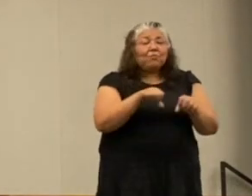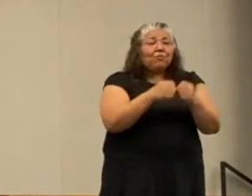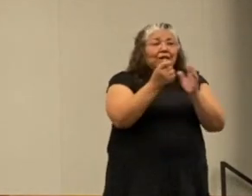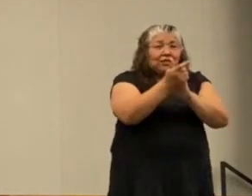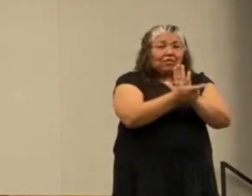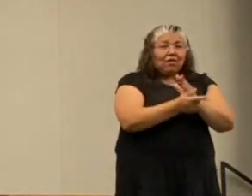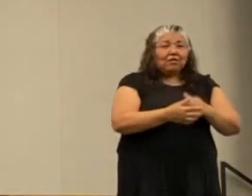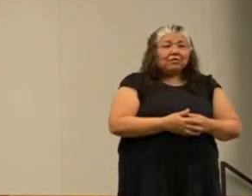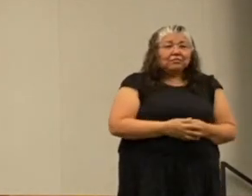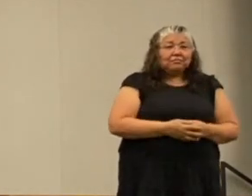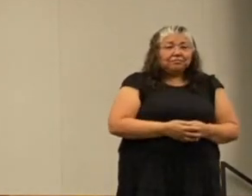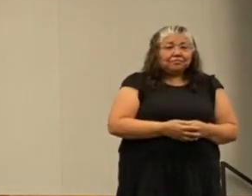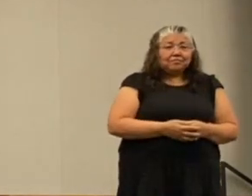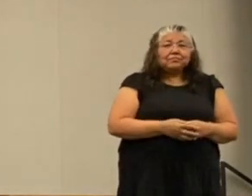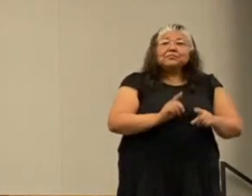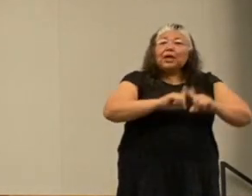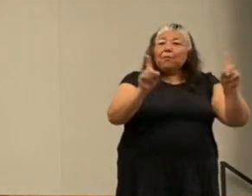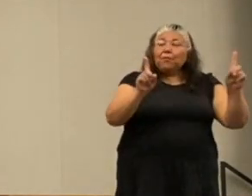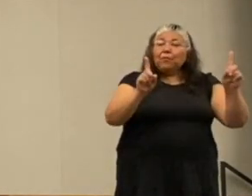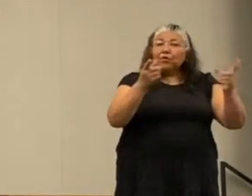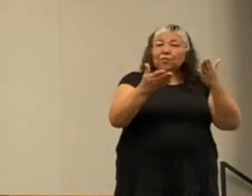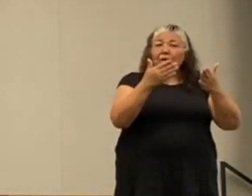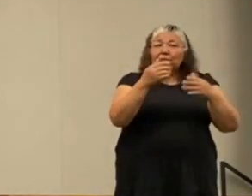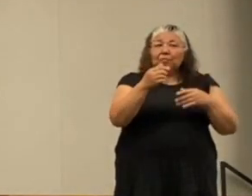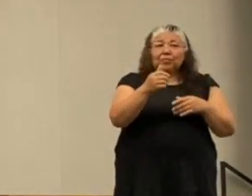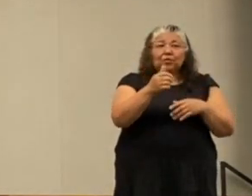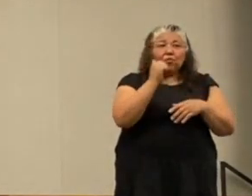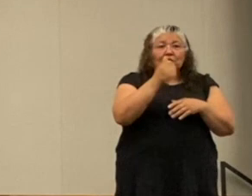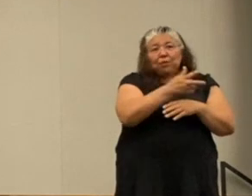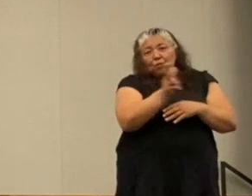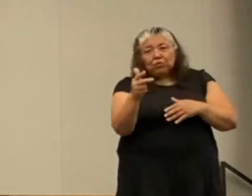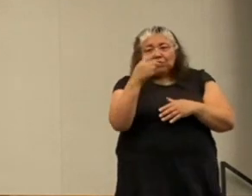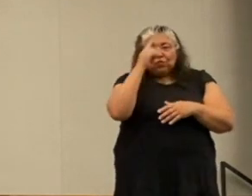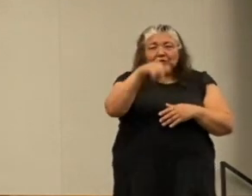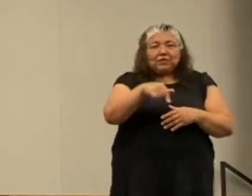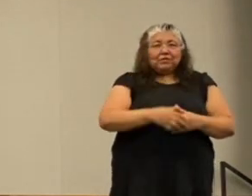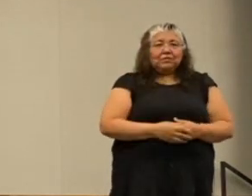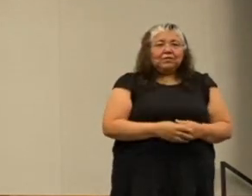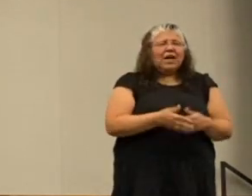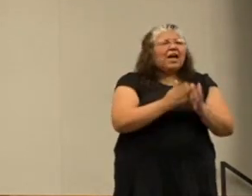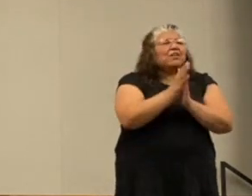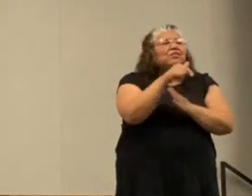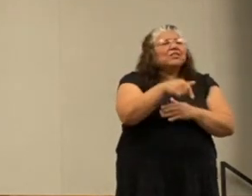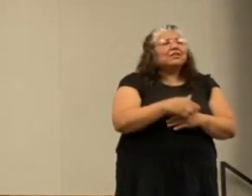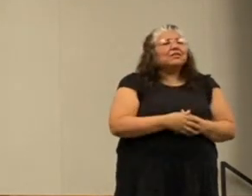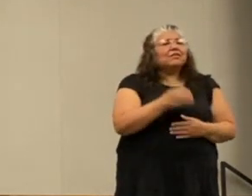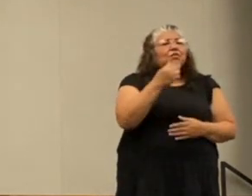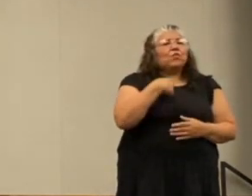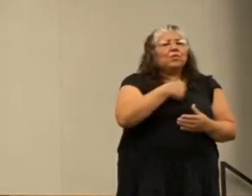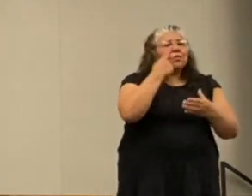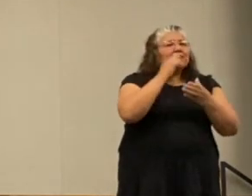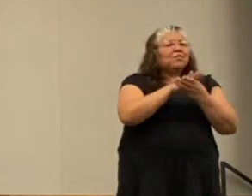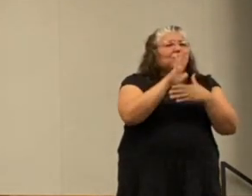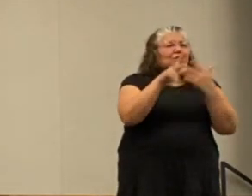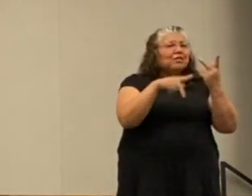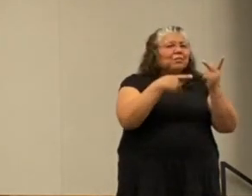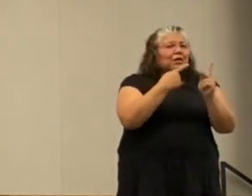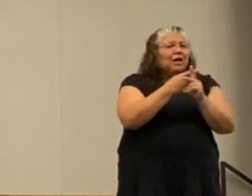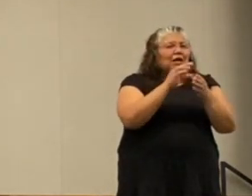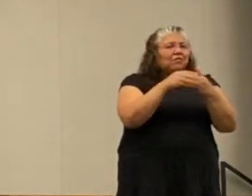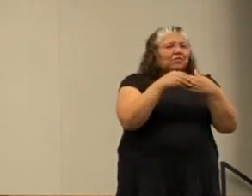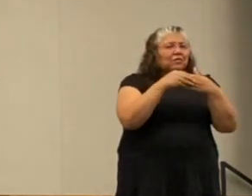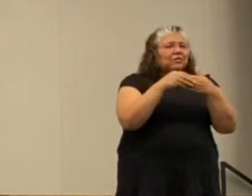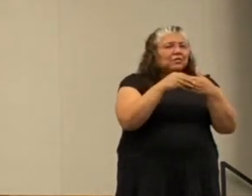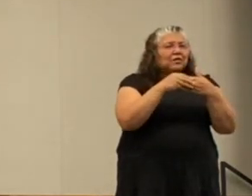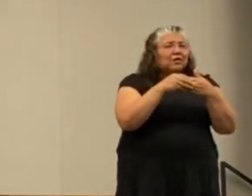So, but you probably won't get pulled over for it. So let me ask you this. We believe that there is some kind of leniency when